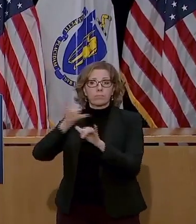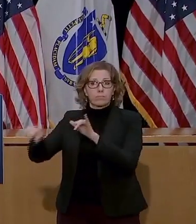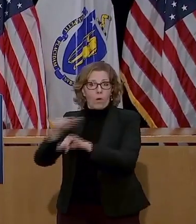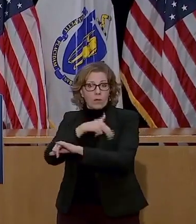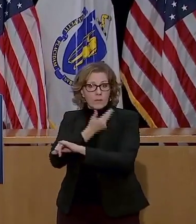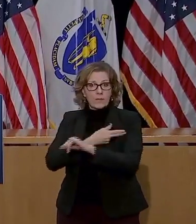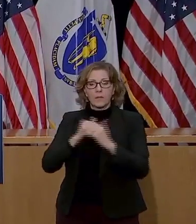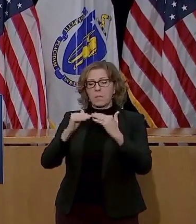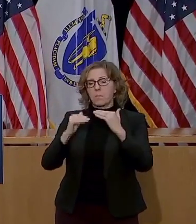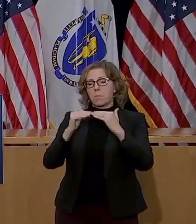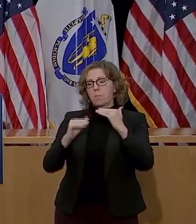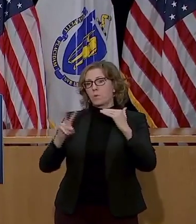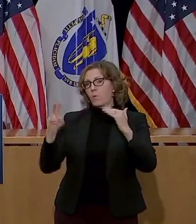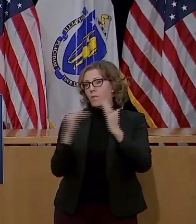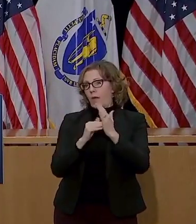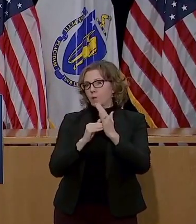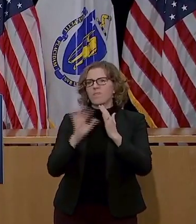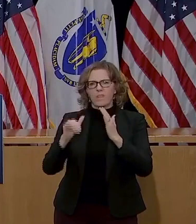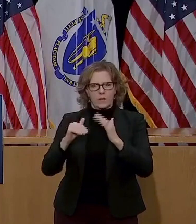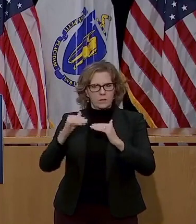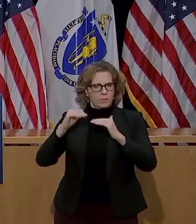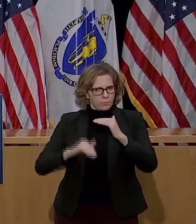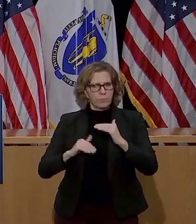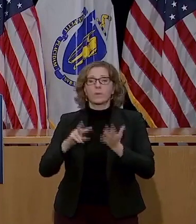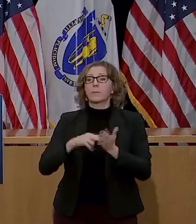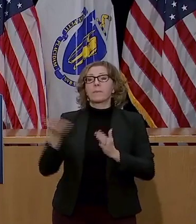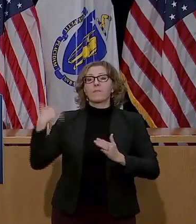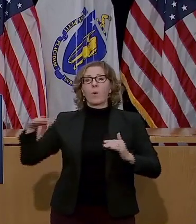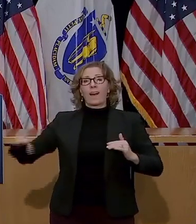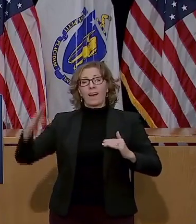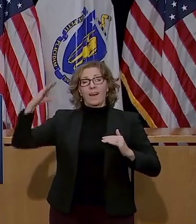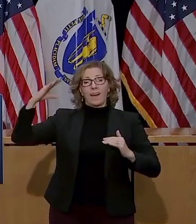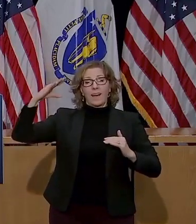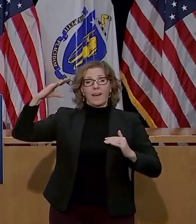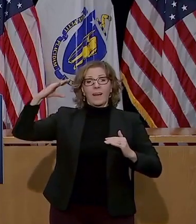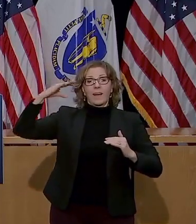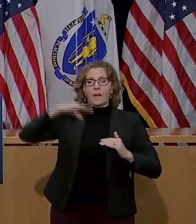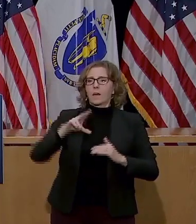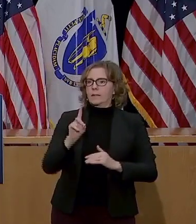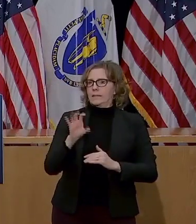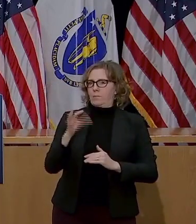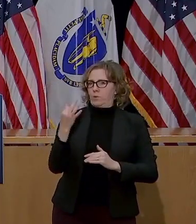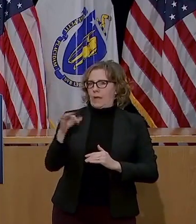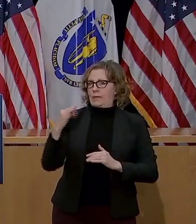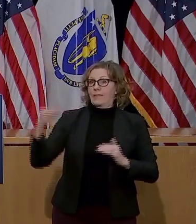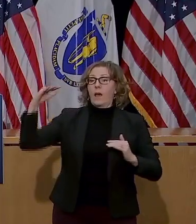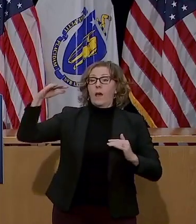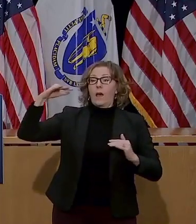at 1,946, which is the lowest number we've seen since the 19th of December.